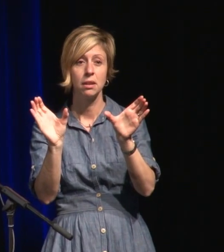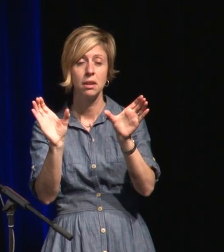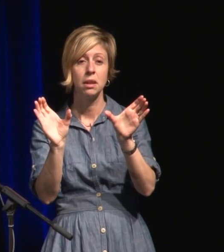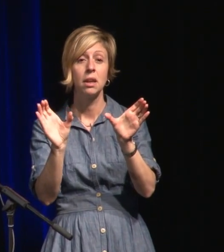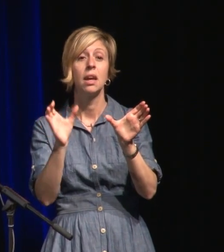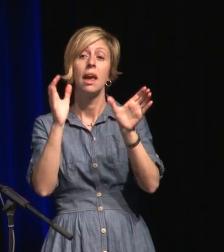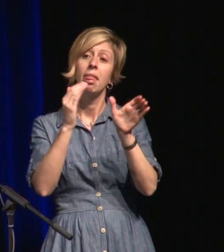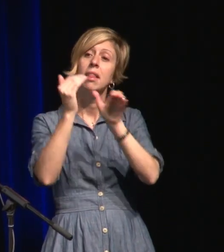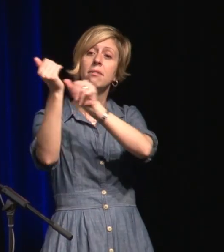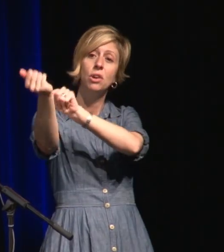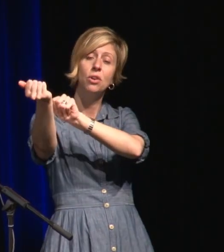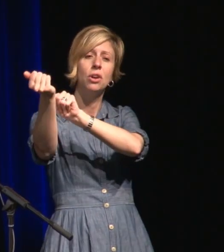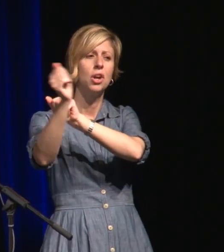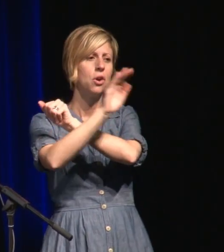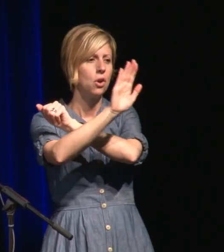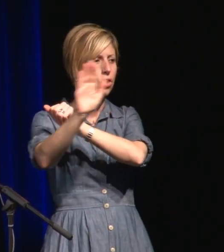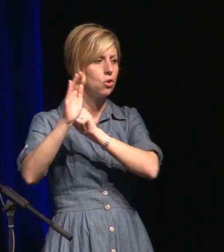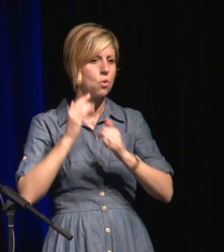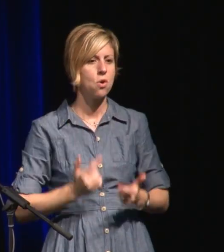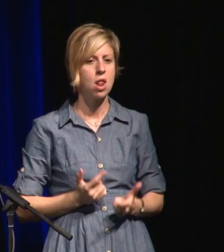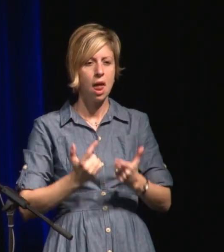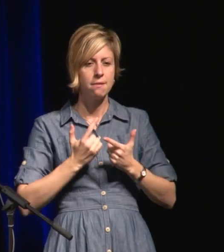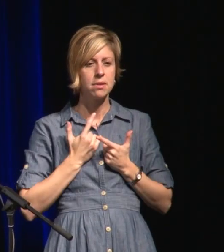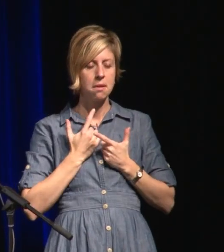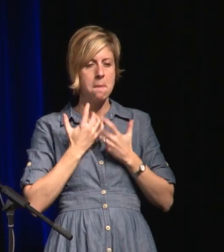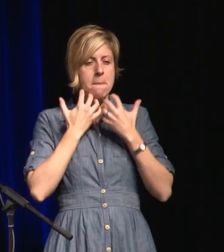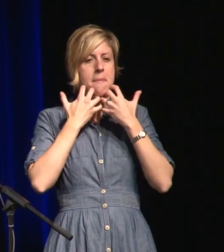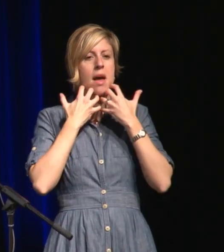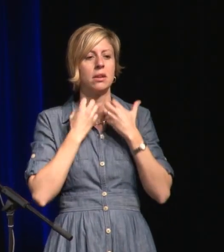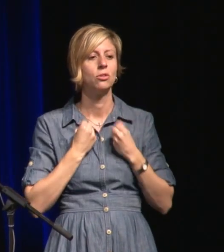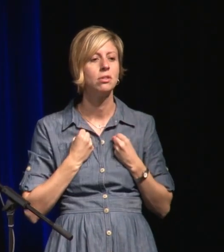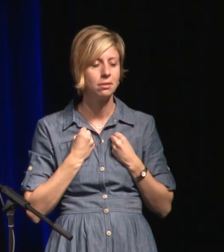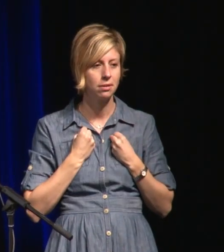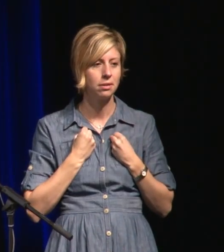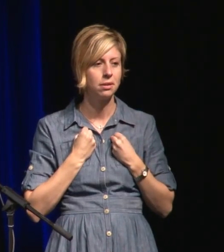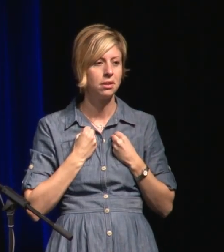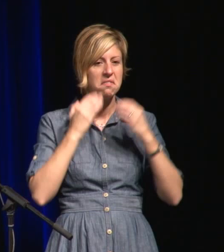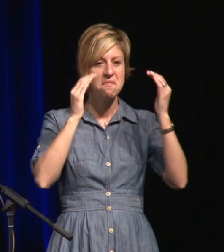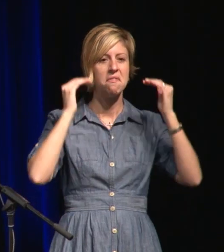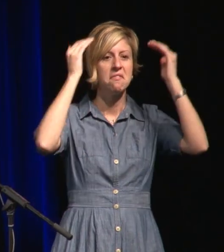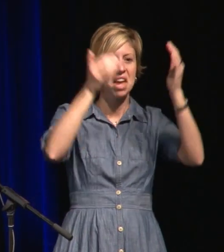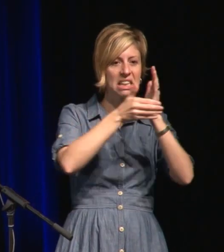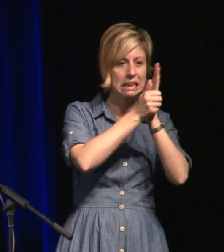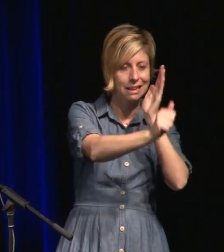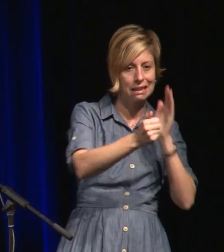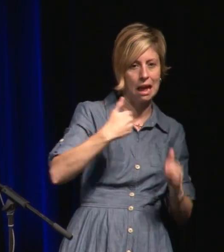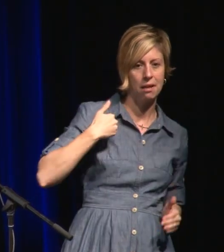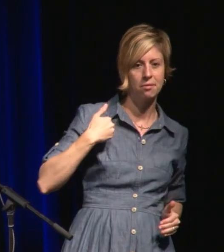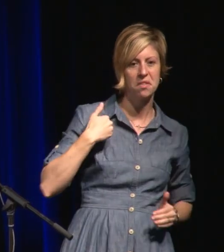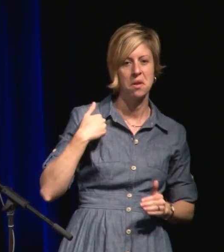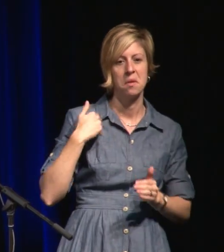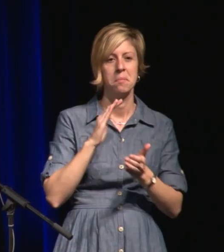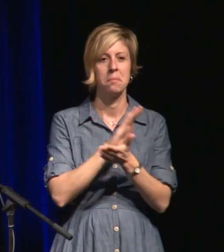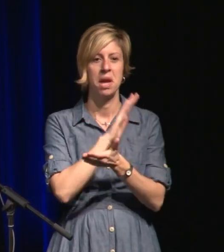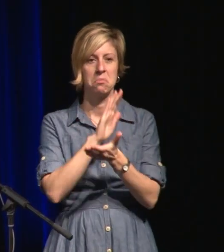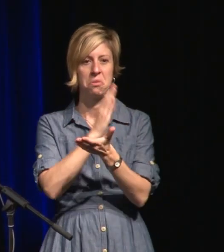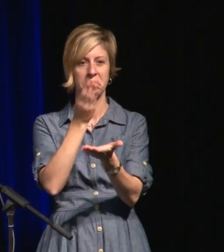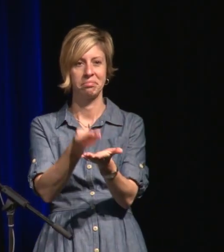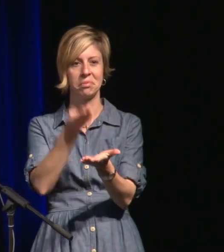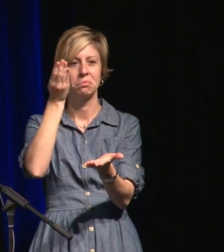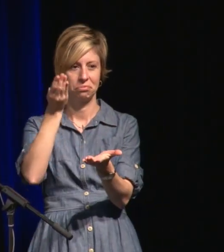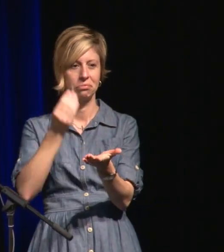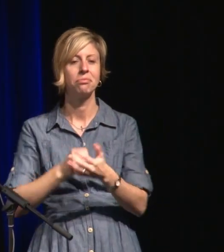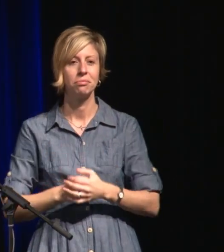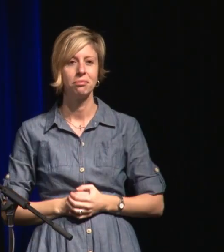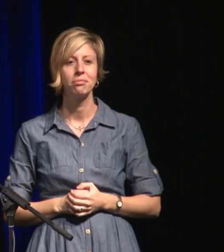passion. You have advanced skills, and now you have the paperwork to prove it. You are now empowered through knowledge and